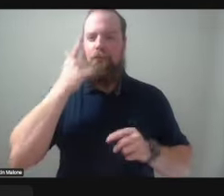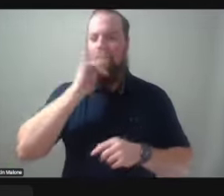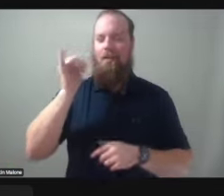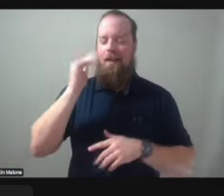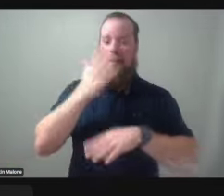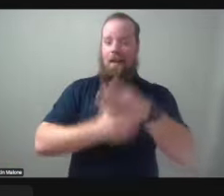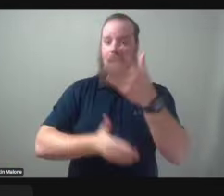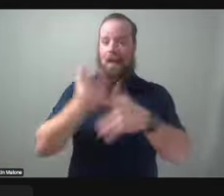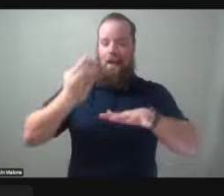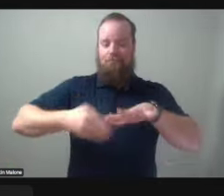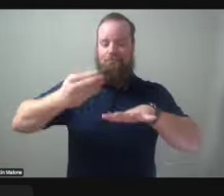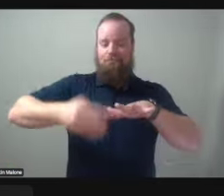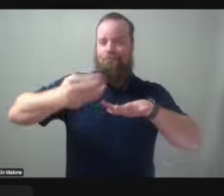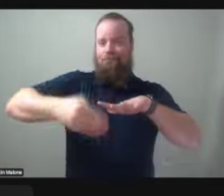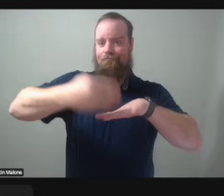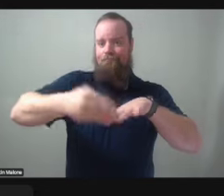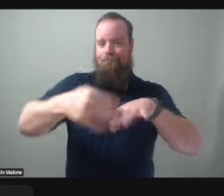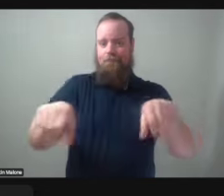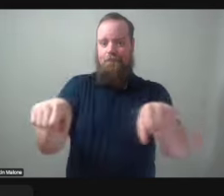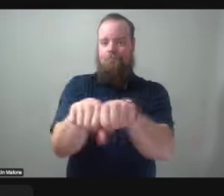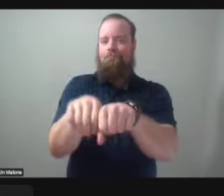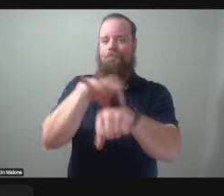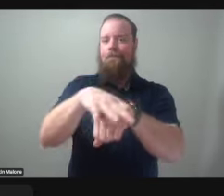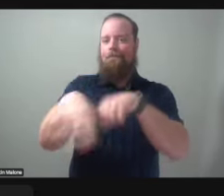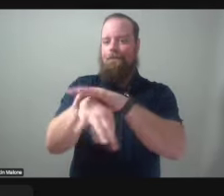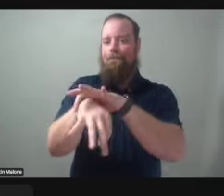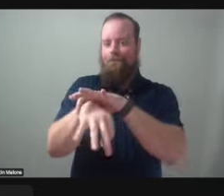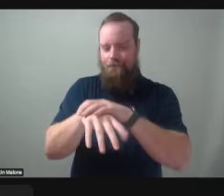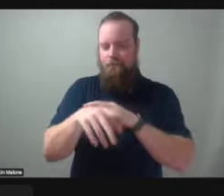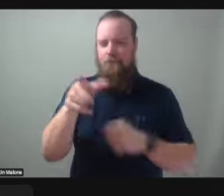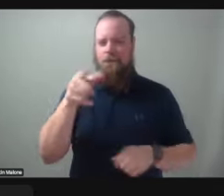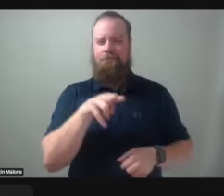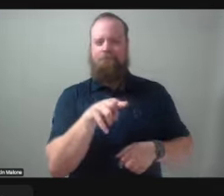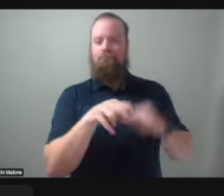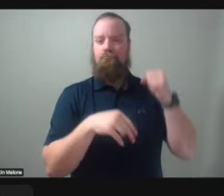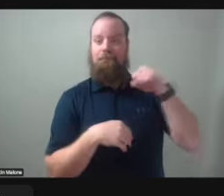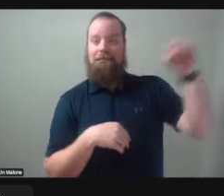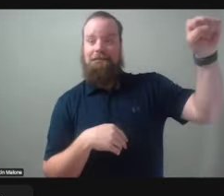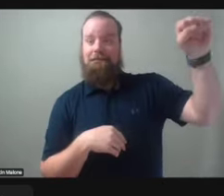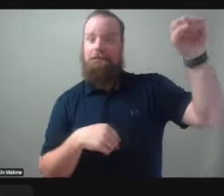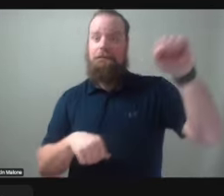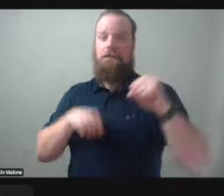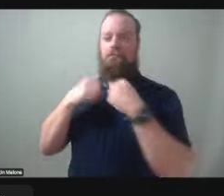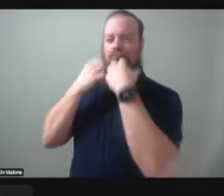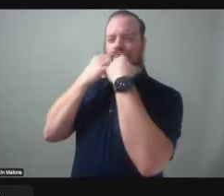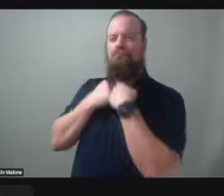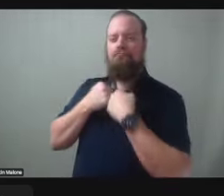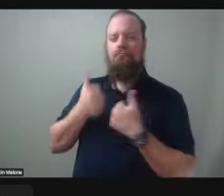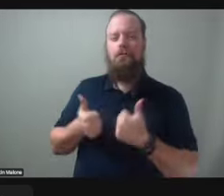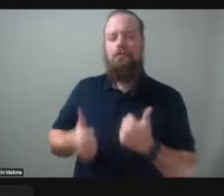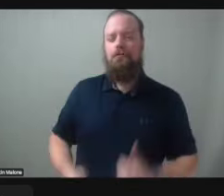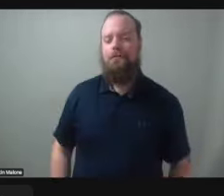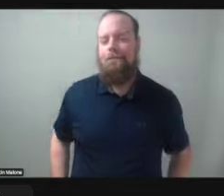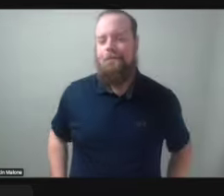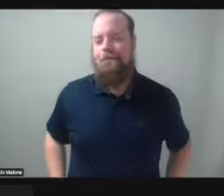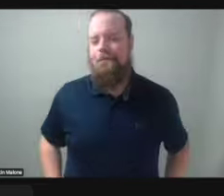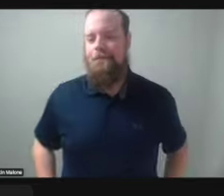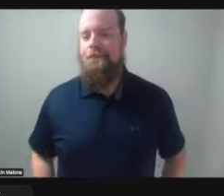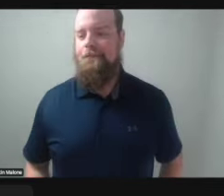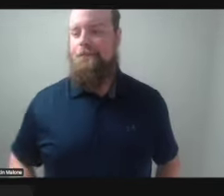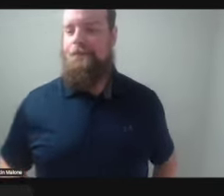And as we see here, Amslan prohibited, 1972. You see fingers that